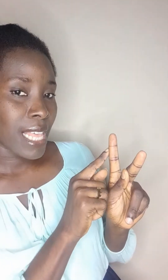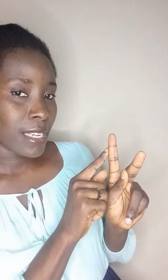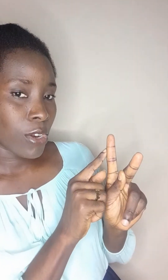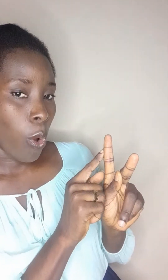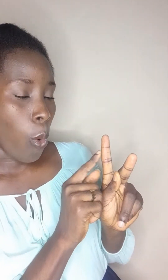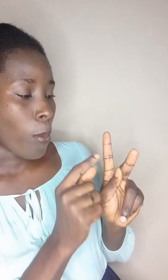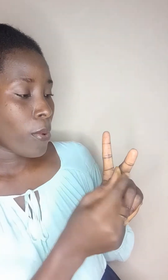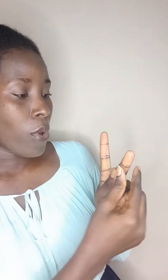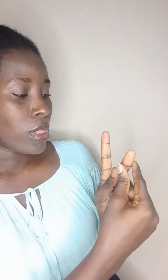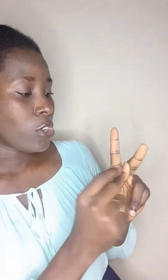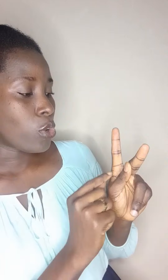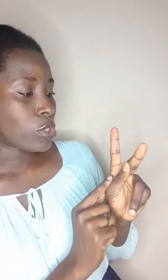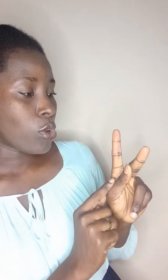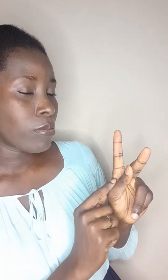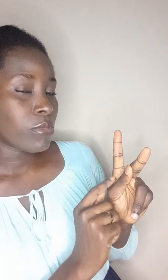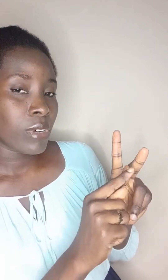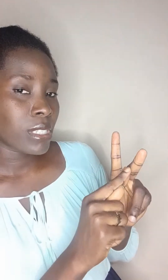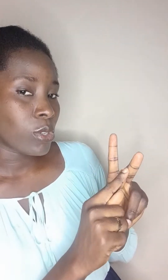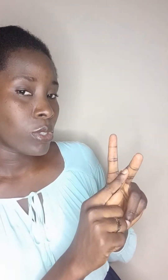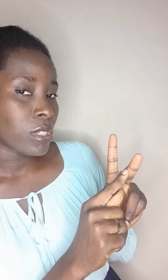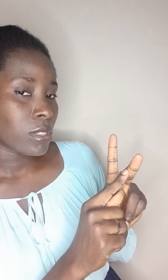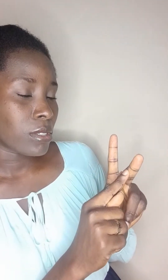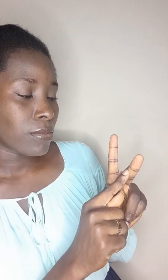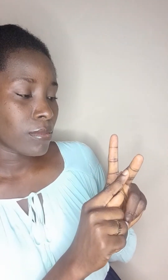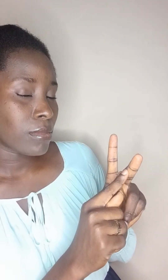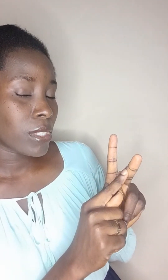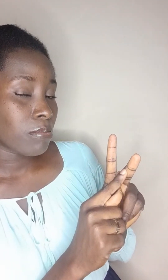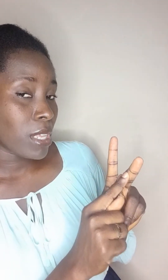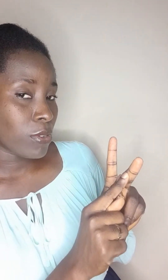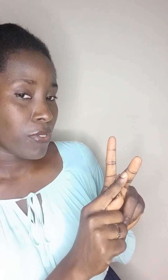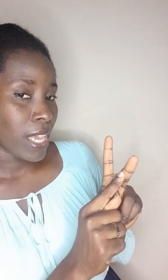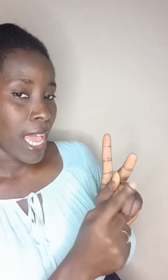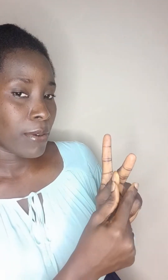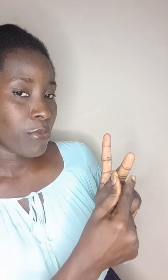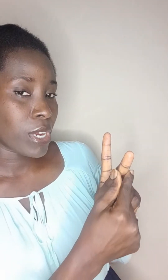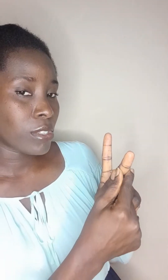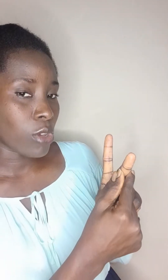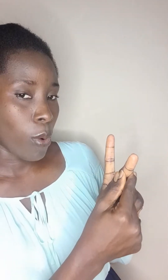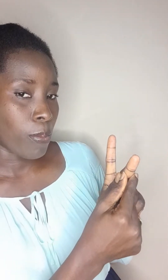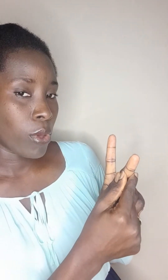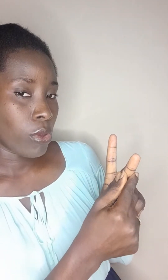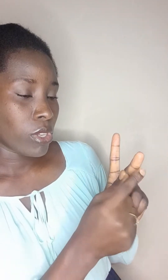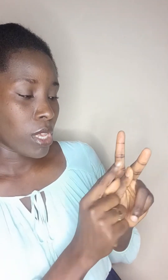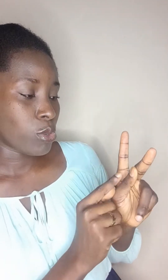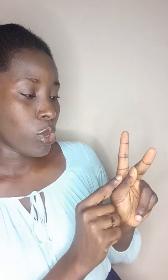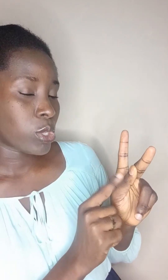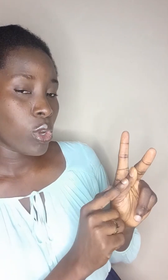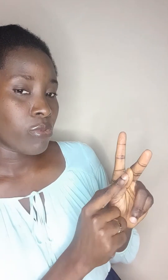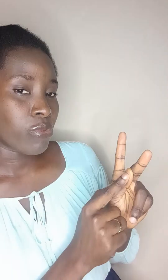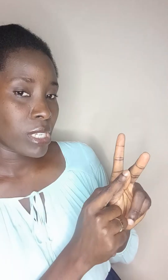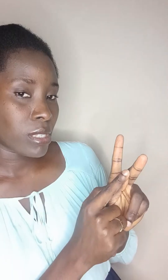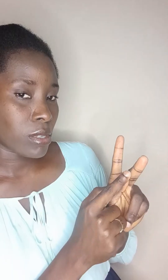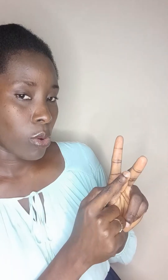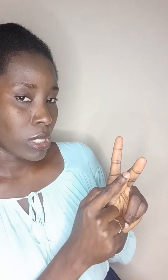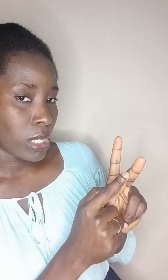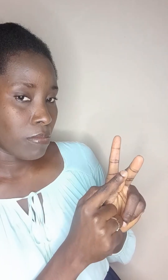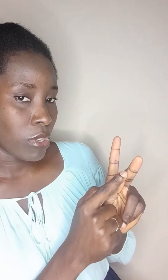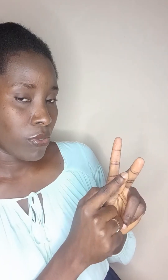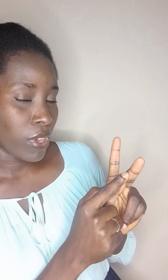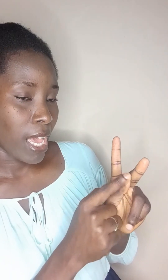up, then your thumb resting on the middle finger raised up. Yeah, so your thumb rests on the middle finger,